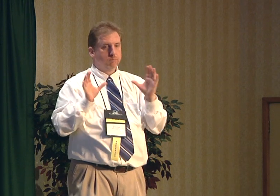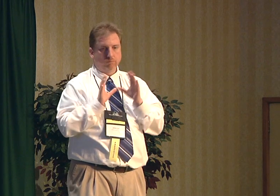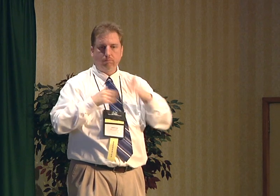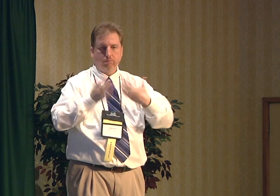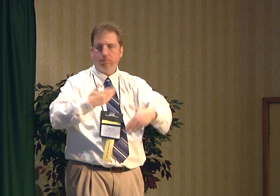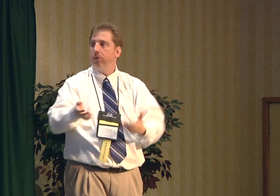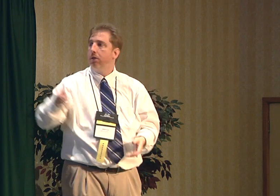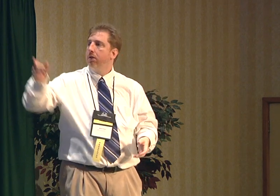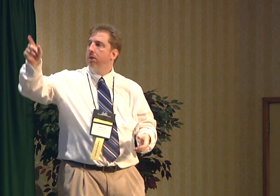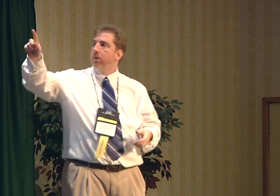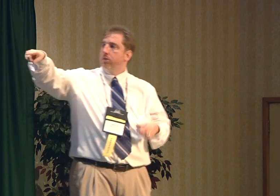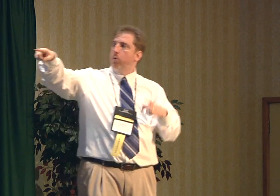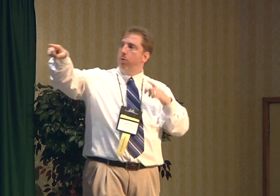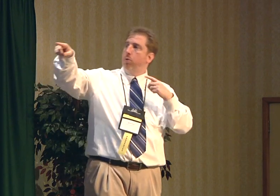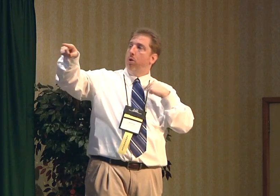their level of skill.